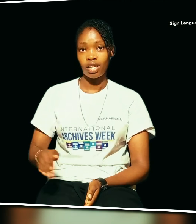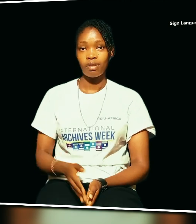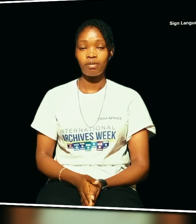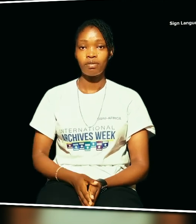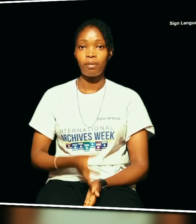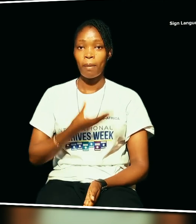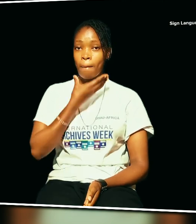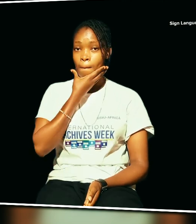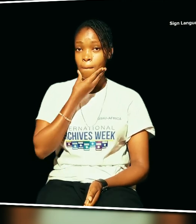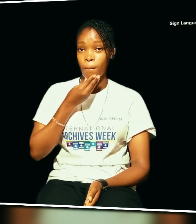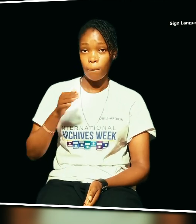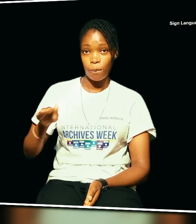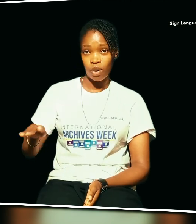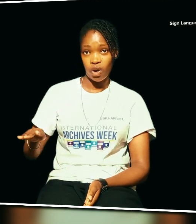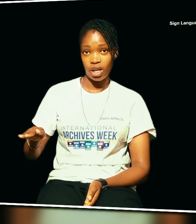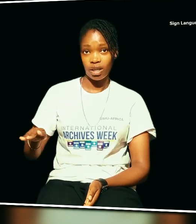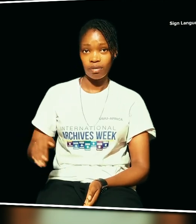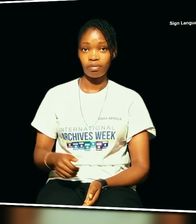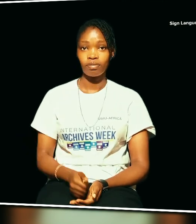boy,